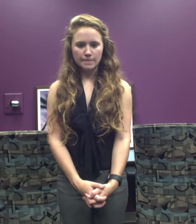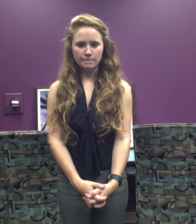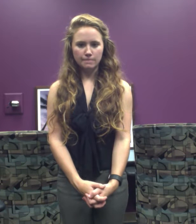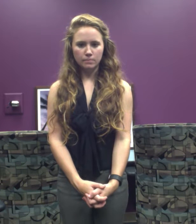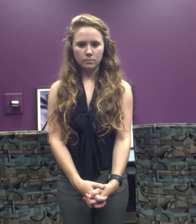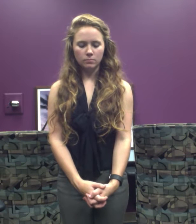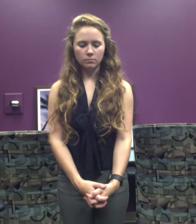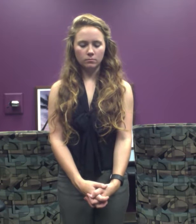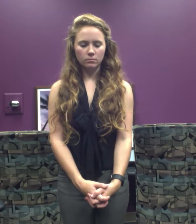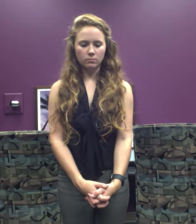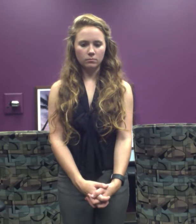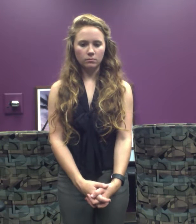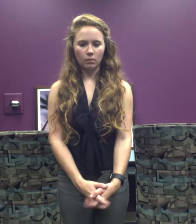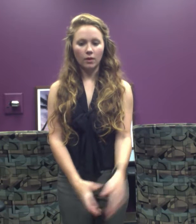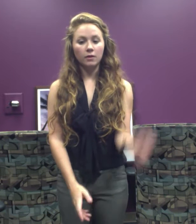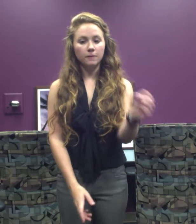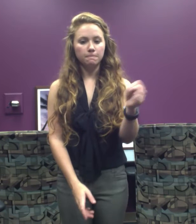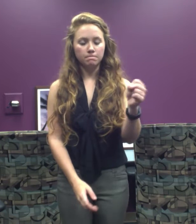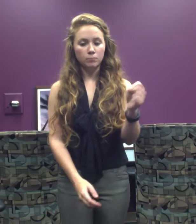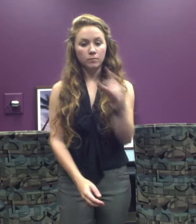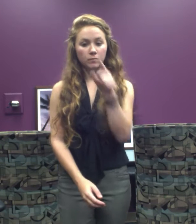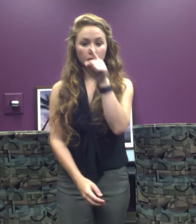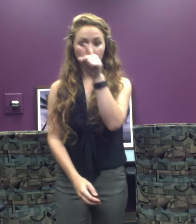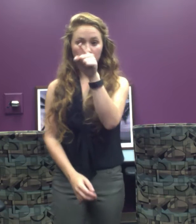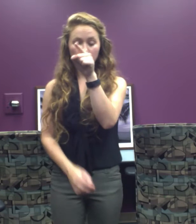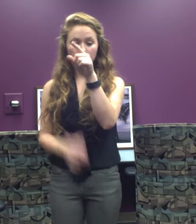Yes. Draw a line from the dot to the left.